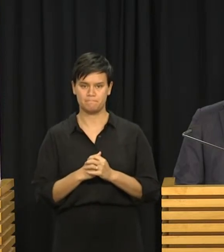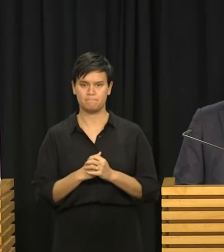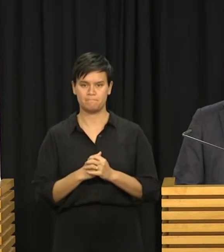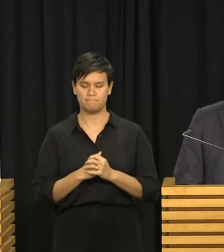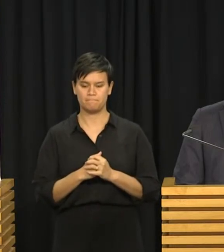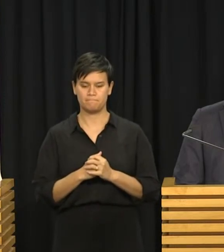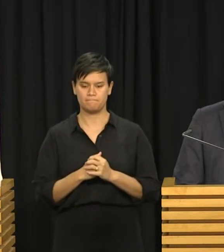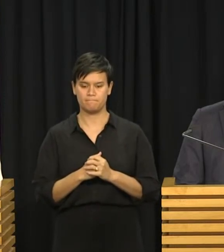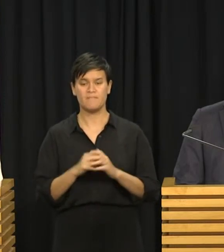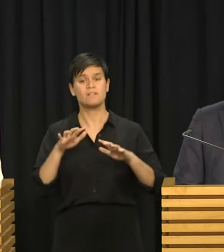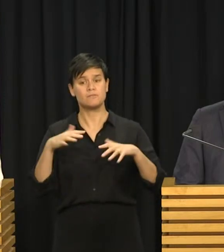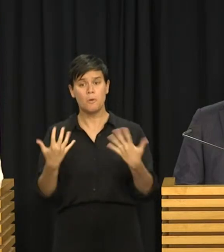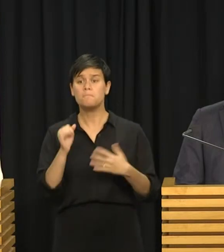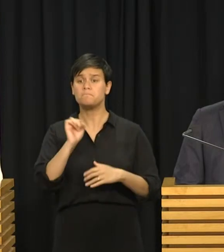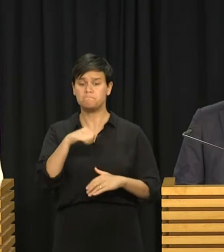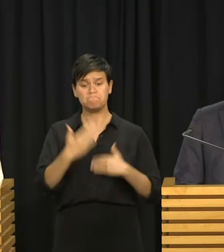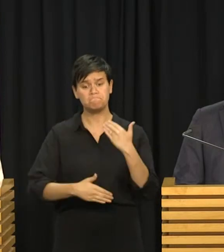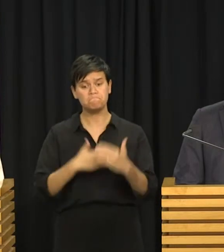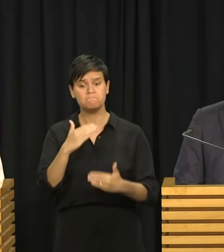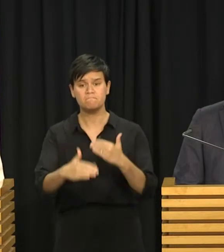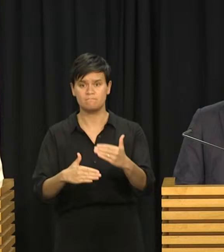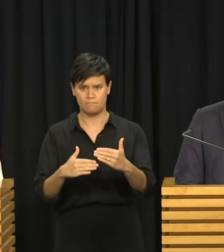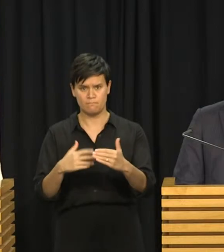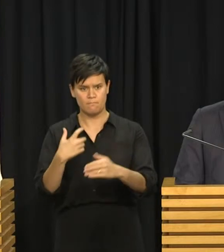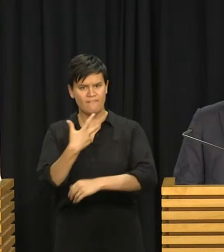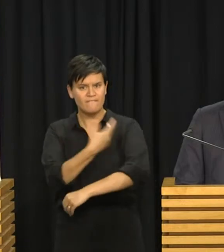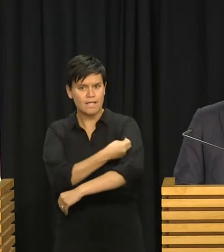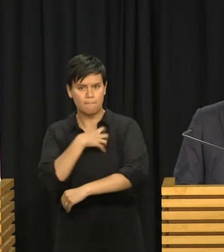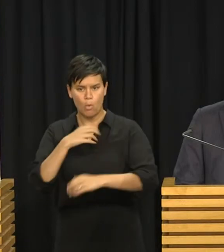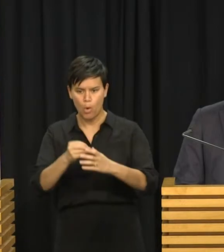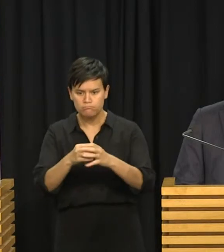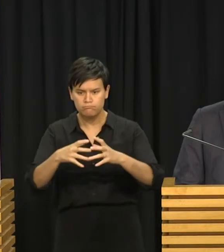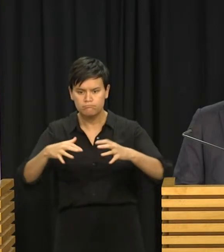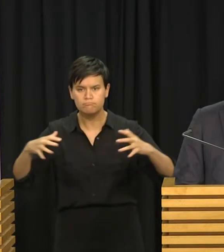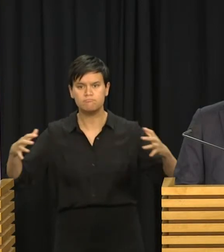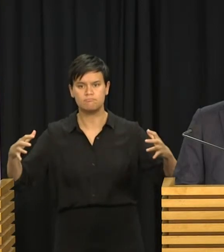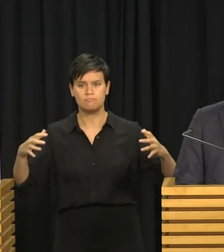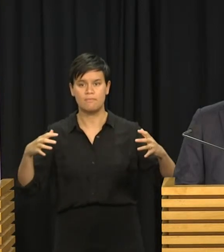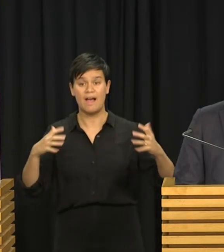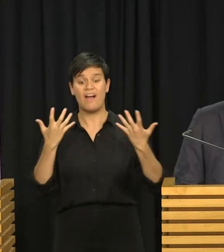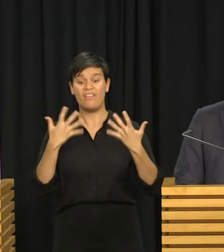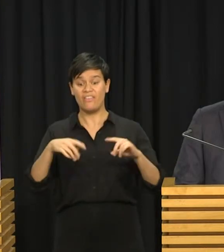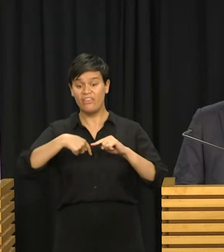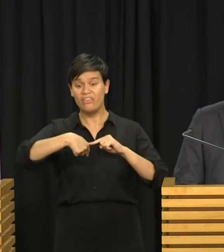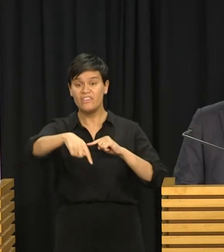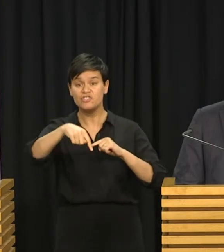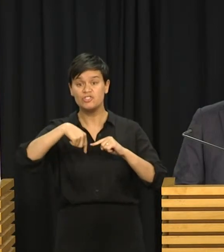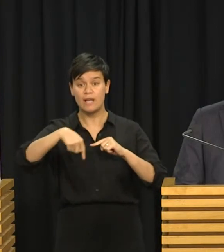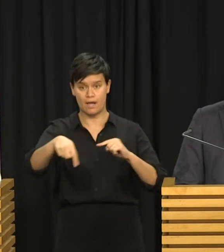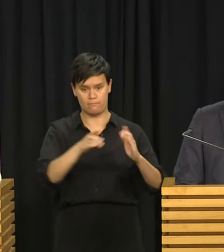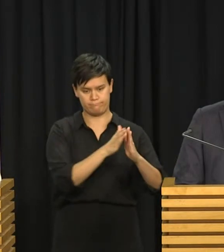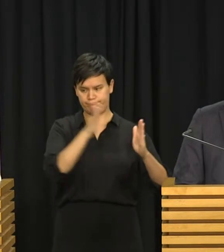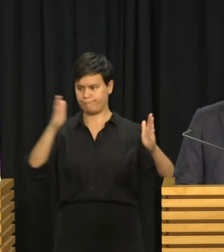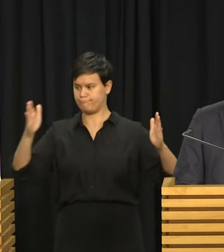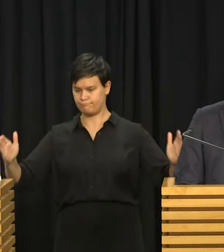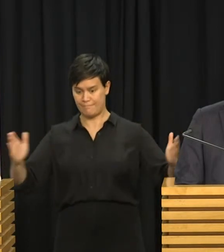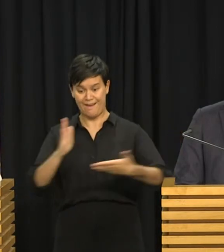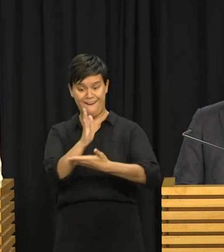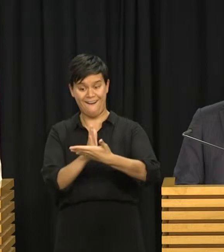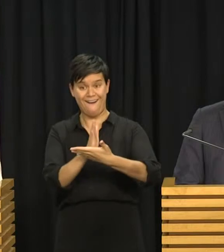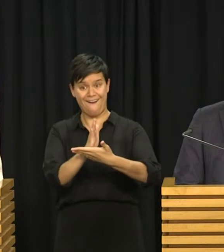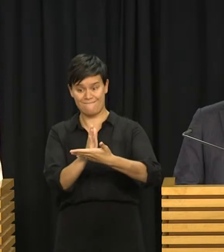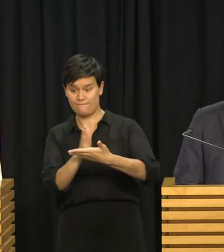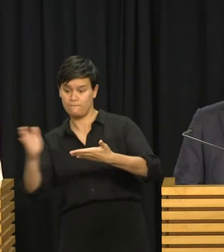of our vaccination program as we start to immunise the general public from the middle of the year. And overall, we do not expect a general change